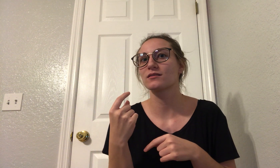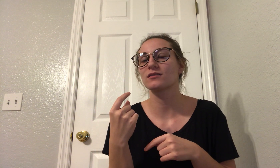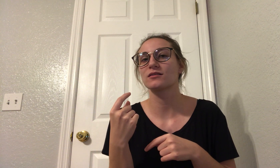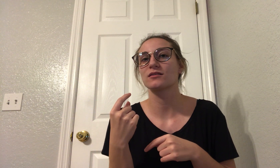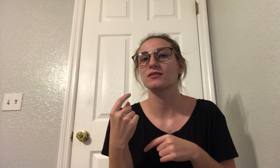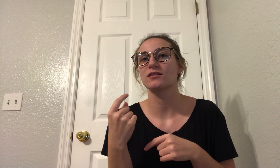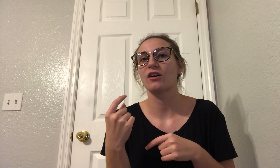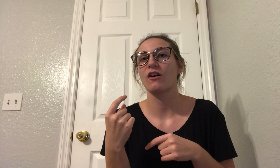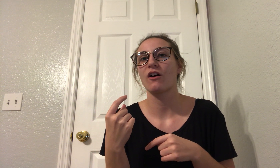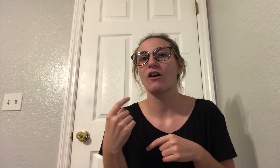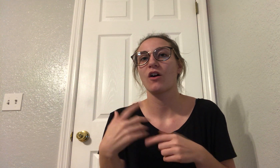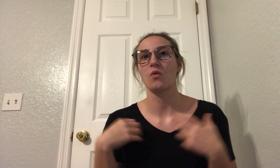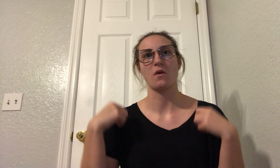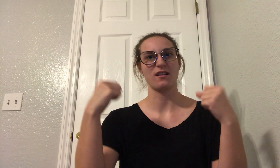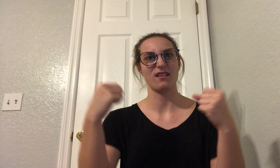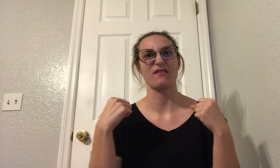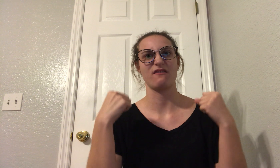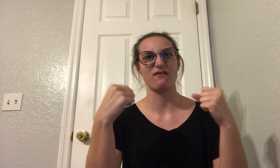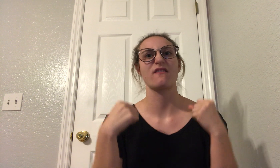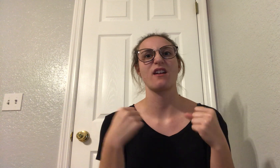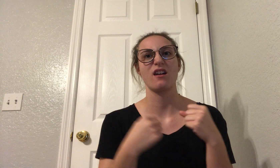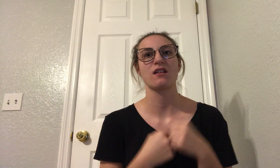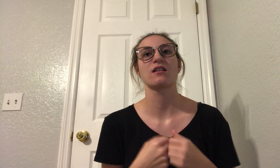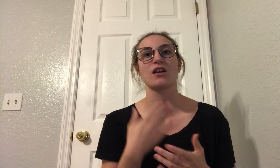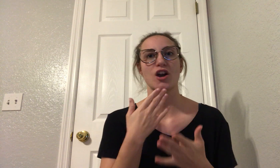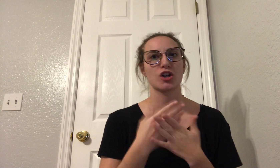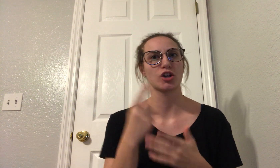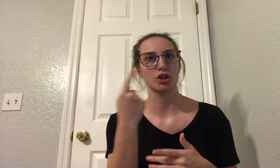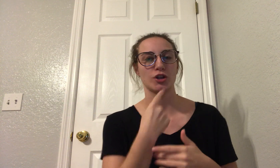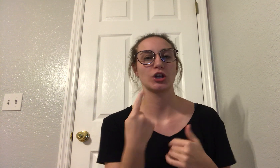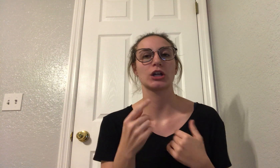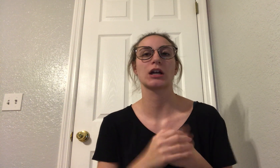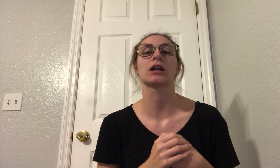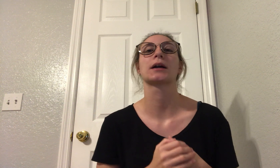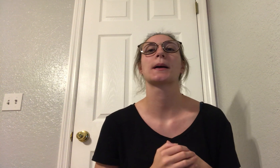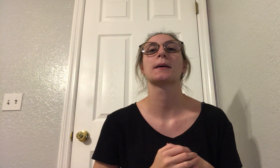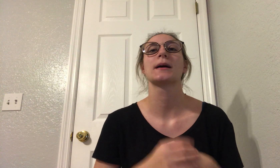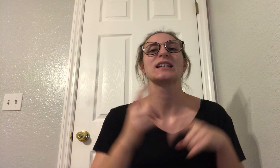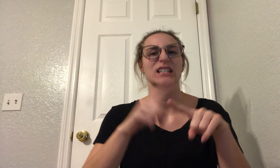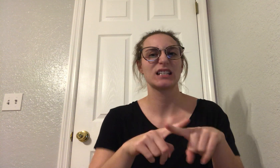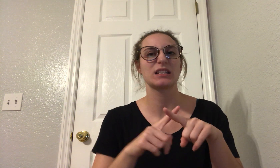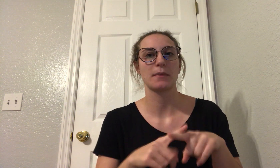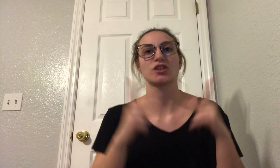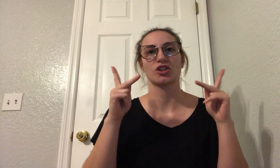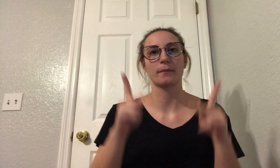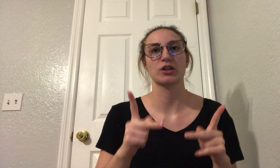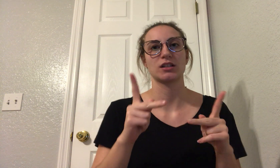people, I should say, it's generally worth it. But it depends on the person. So It's a little more complicated